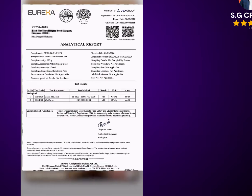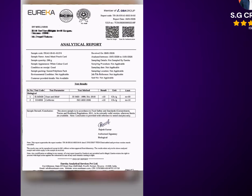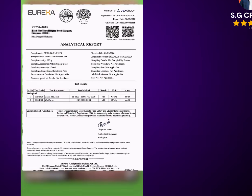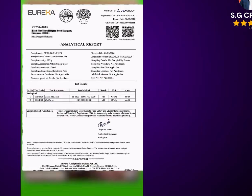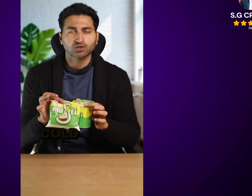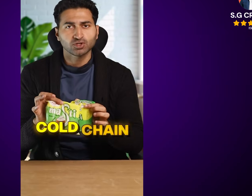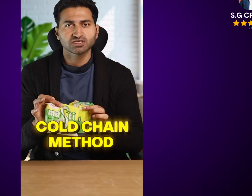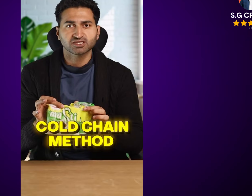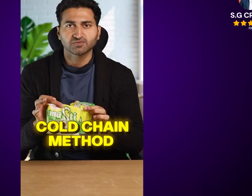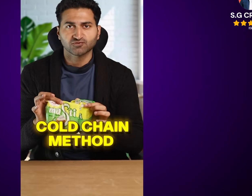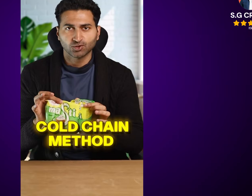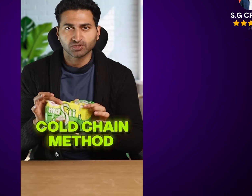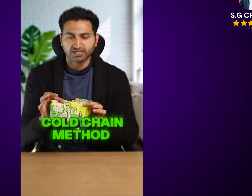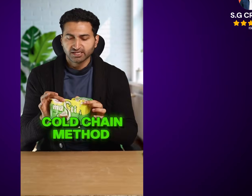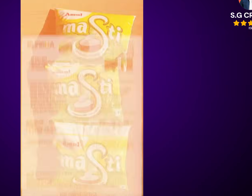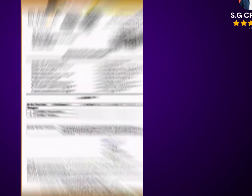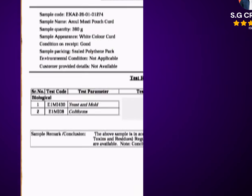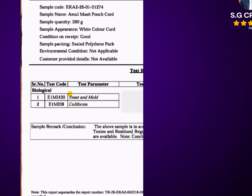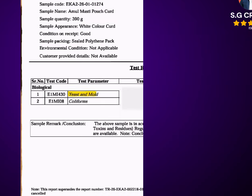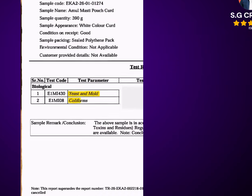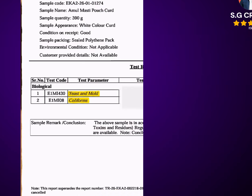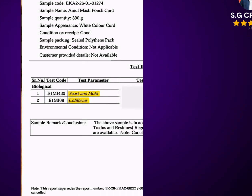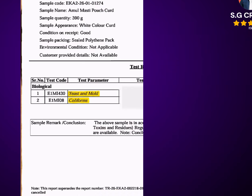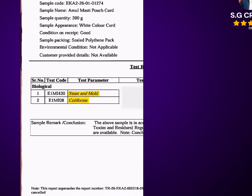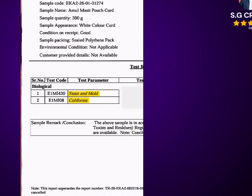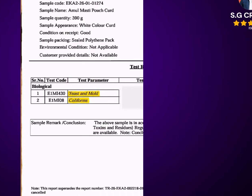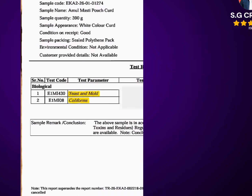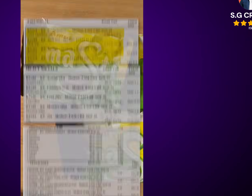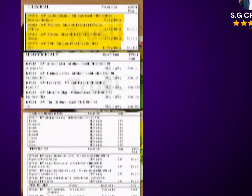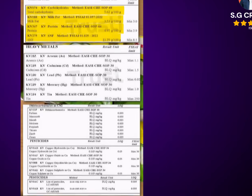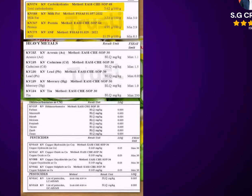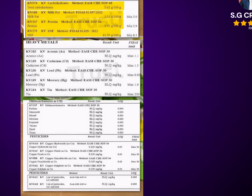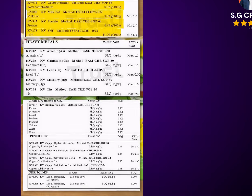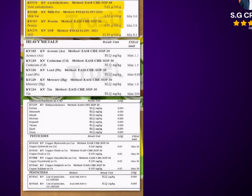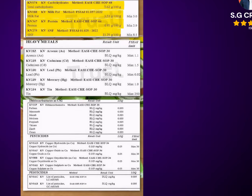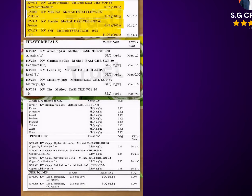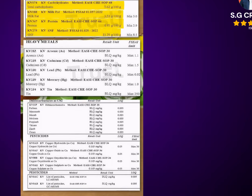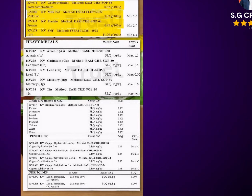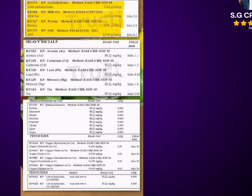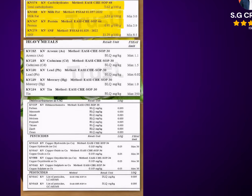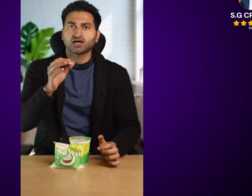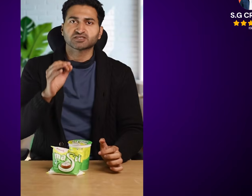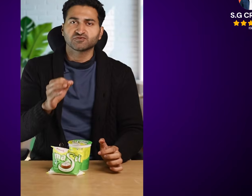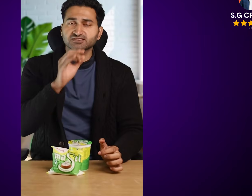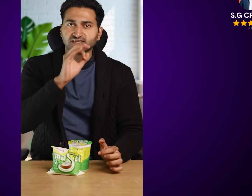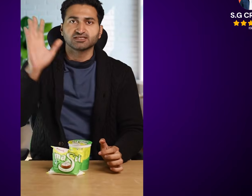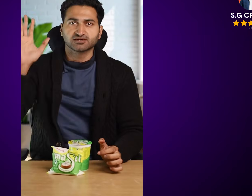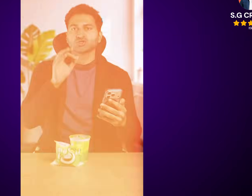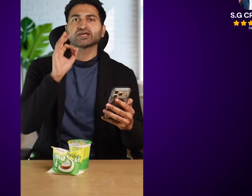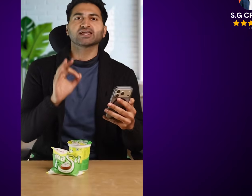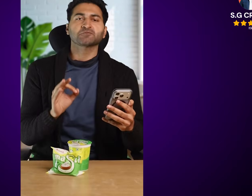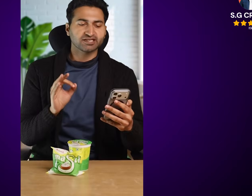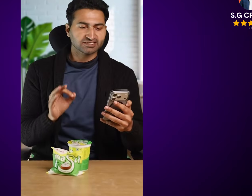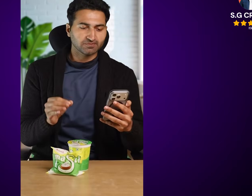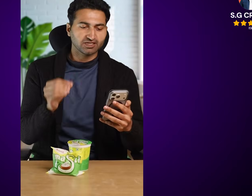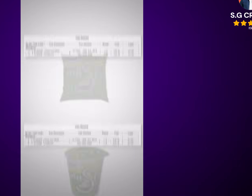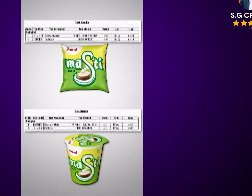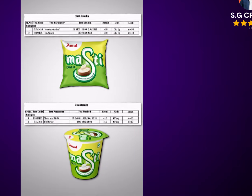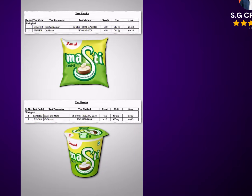earlier independent test highlighted issues with the pouch, this retest confirms safety. Recommendation. No immediate need for